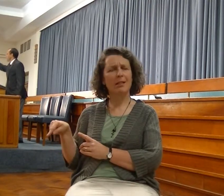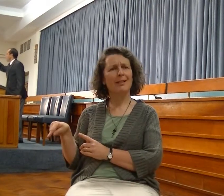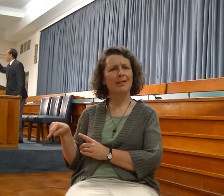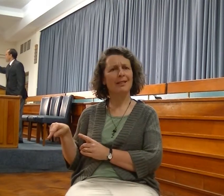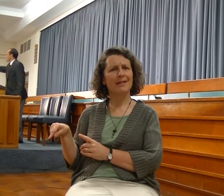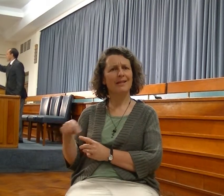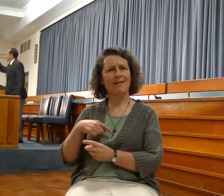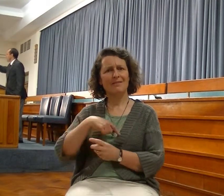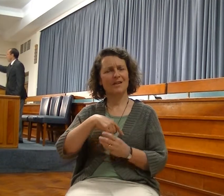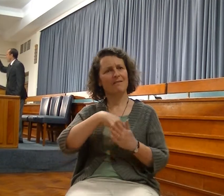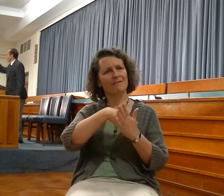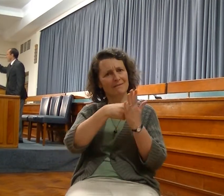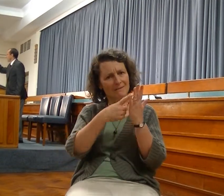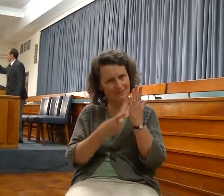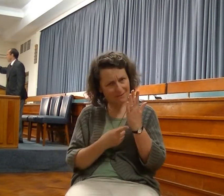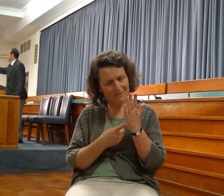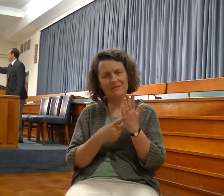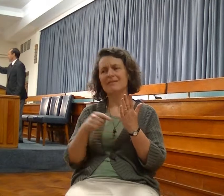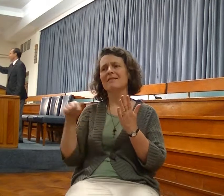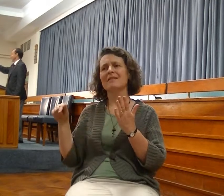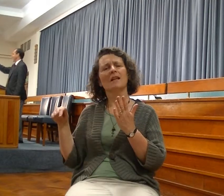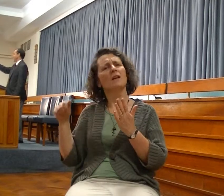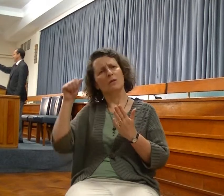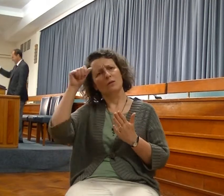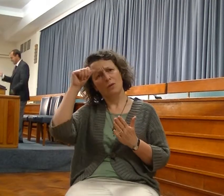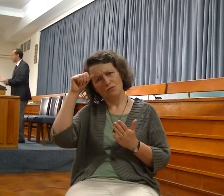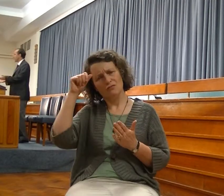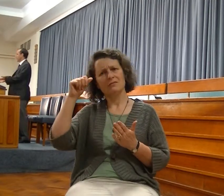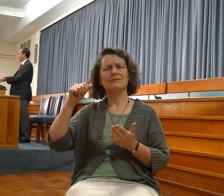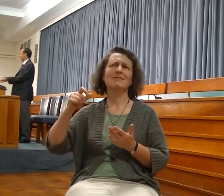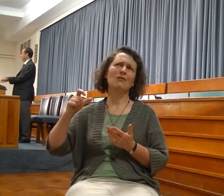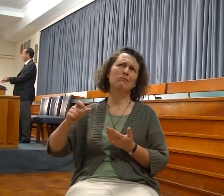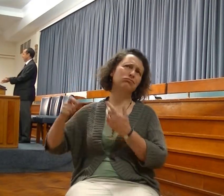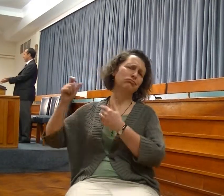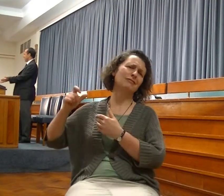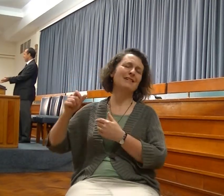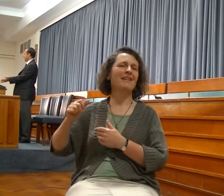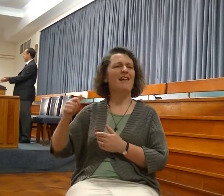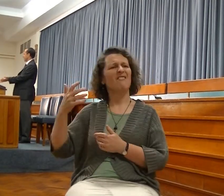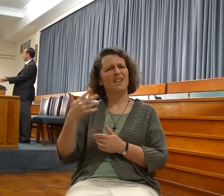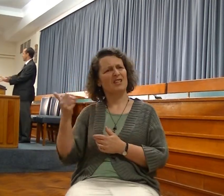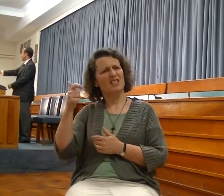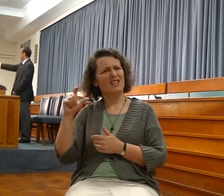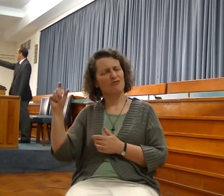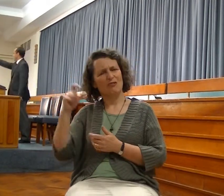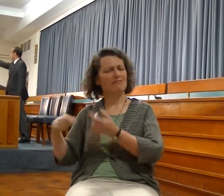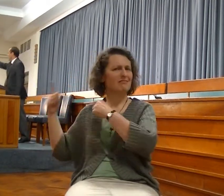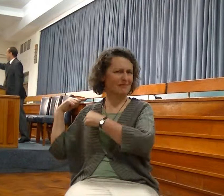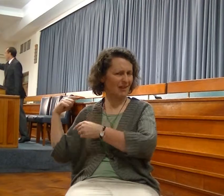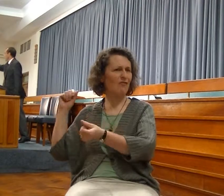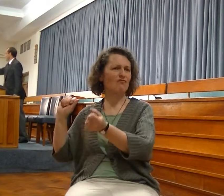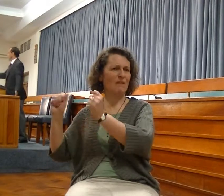the five pillars rediscovered at Reformation. Oh, can I say? They are all here. You study it